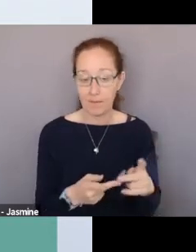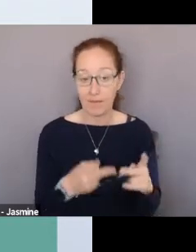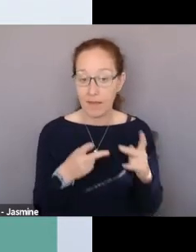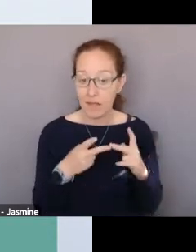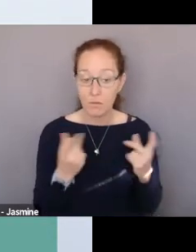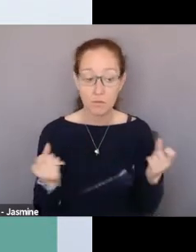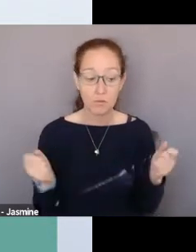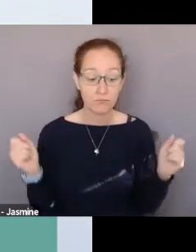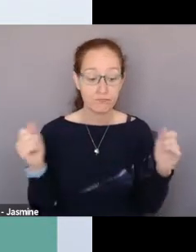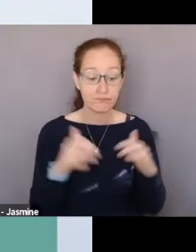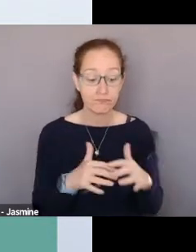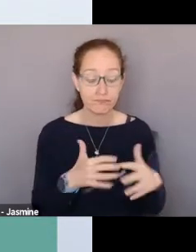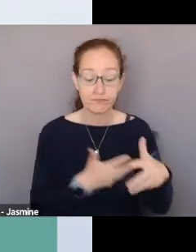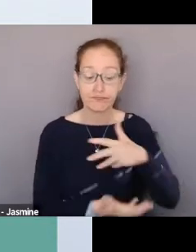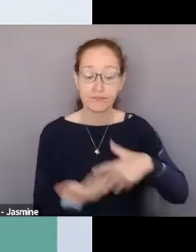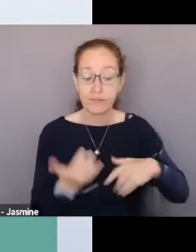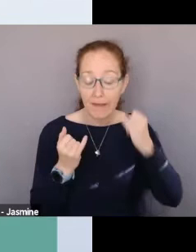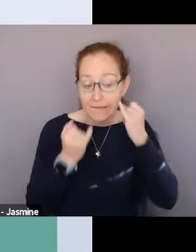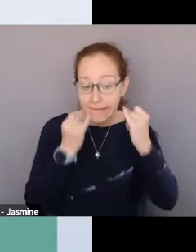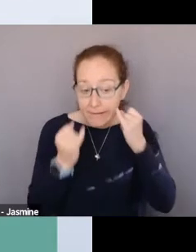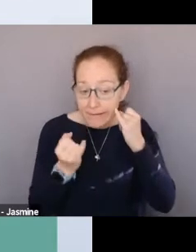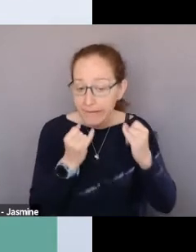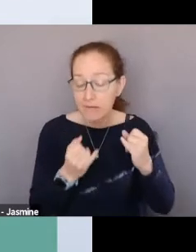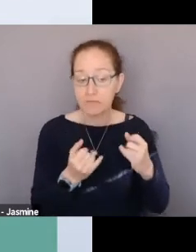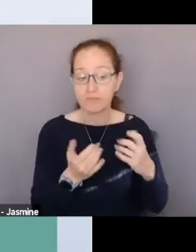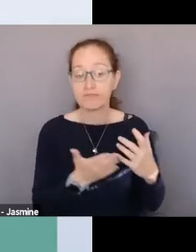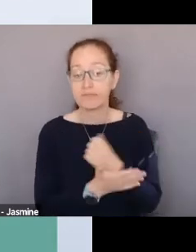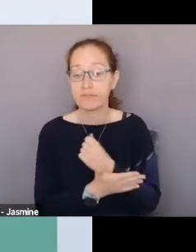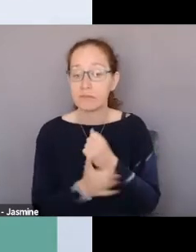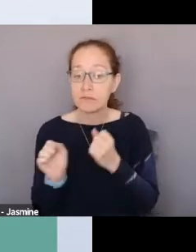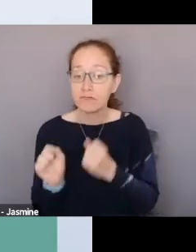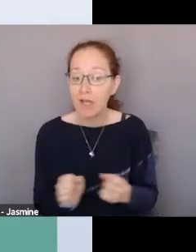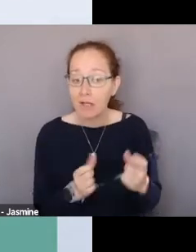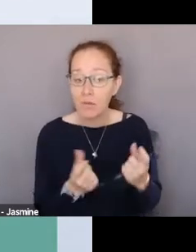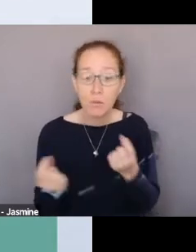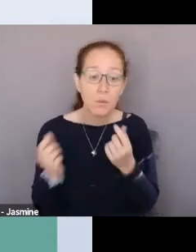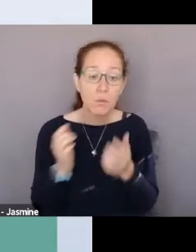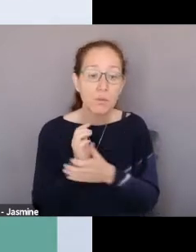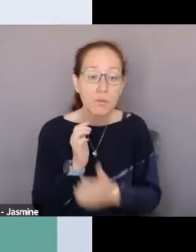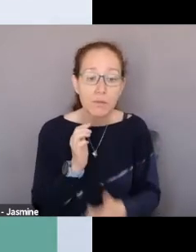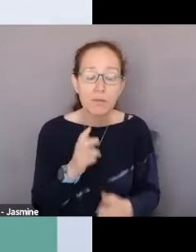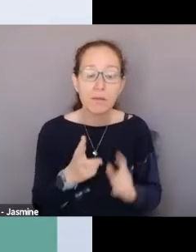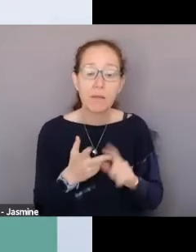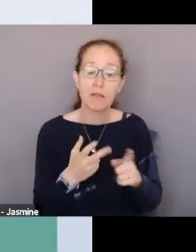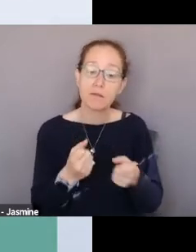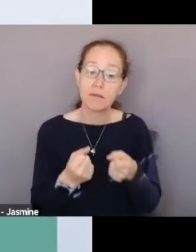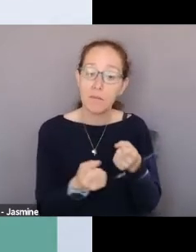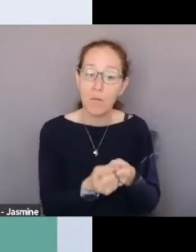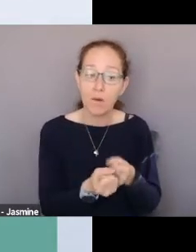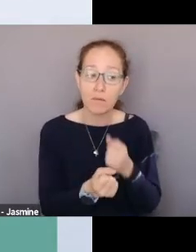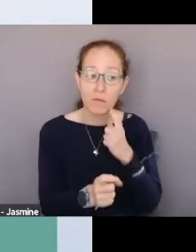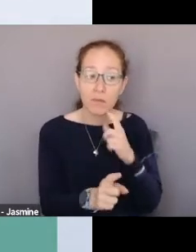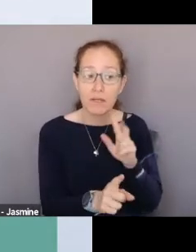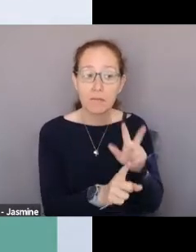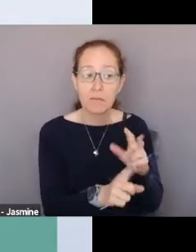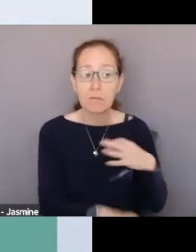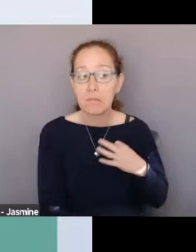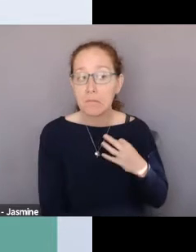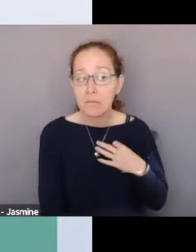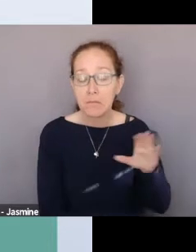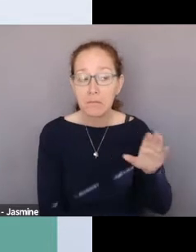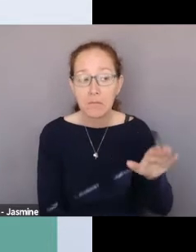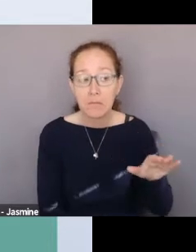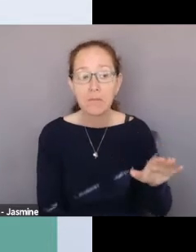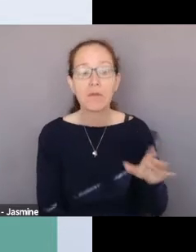gain strategies. And they even have sources of support to which you can apply for a teaching artist